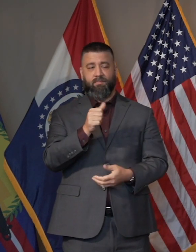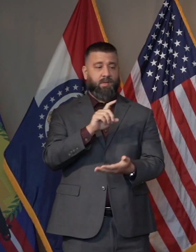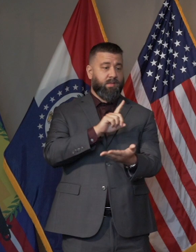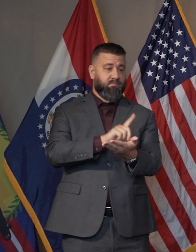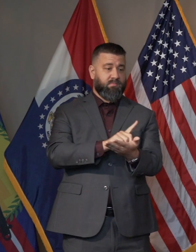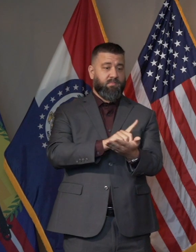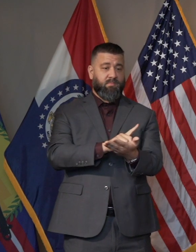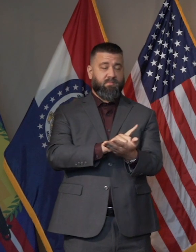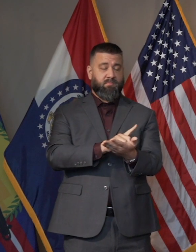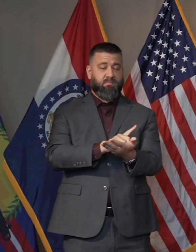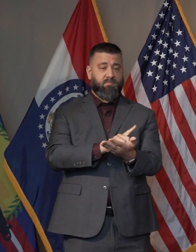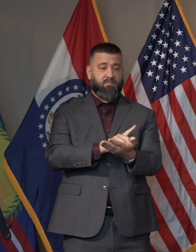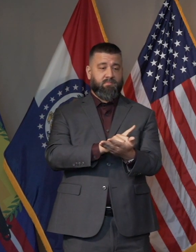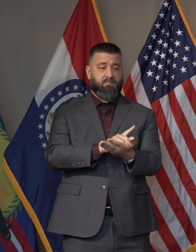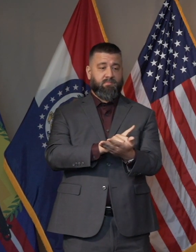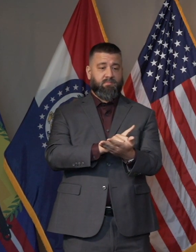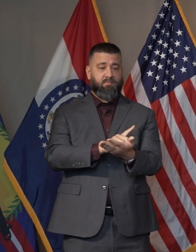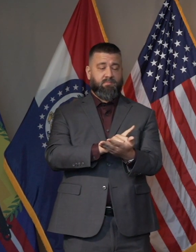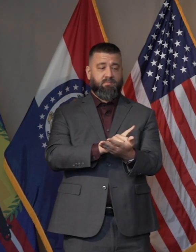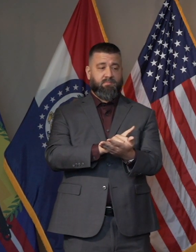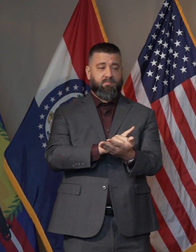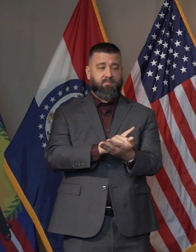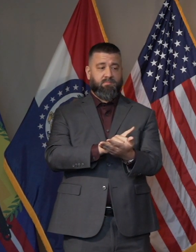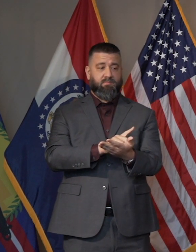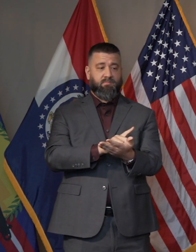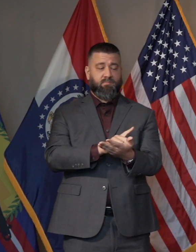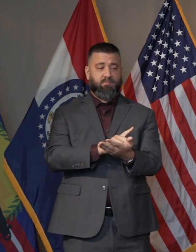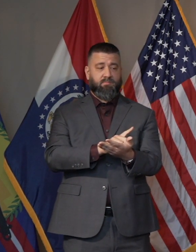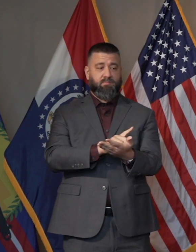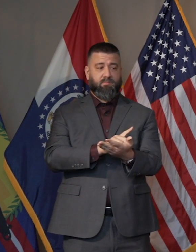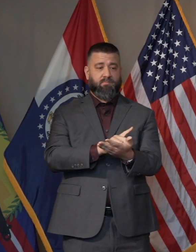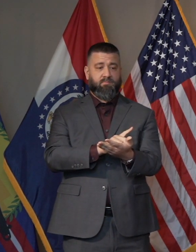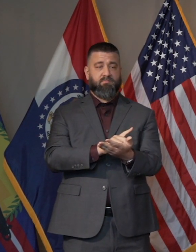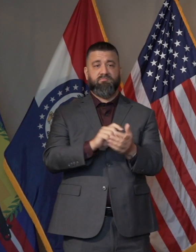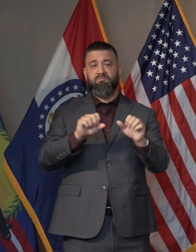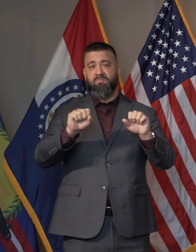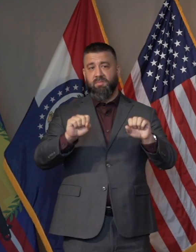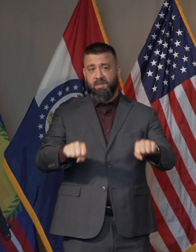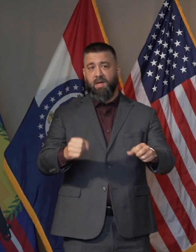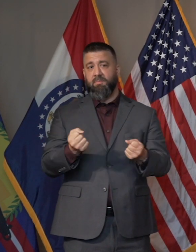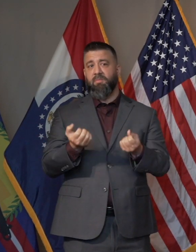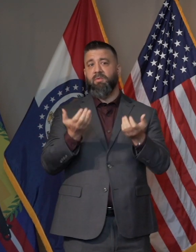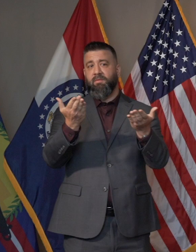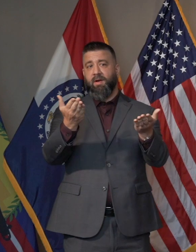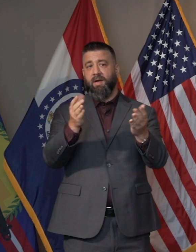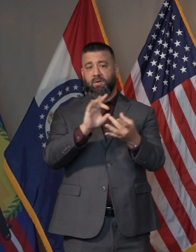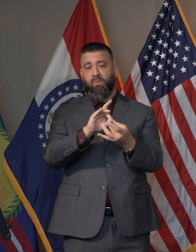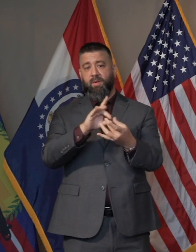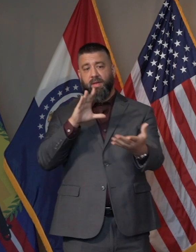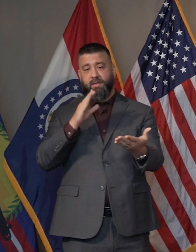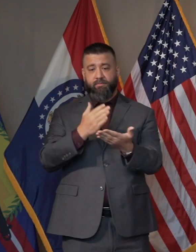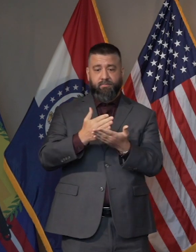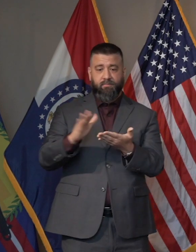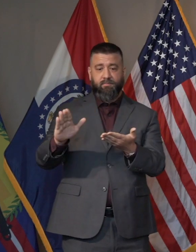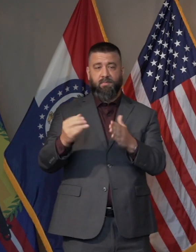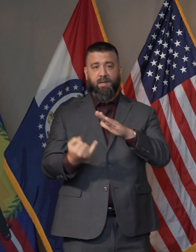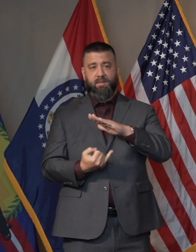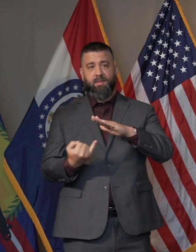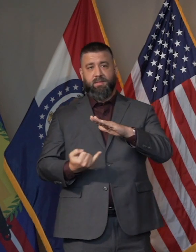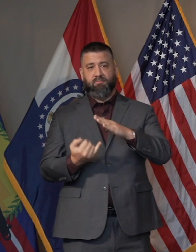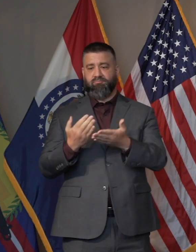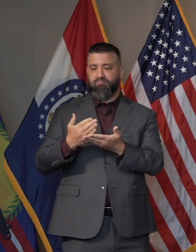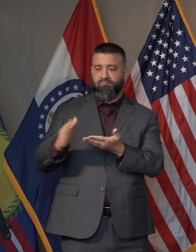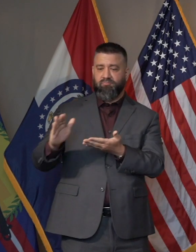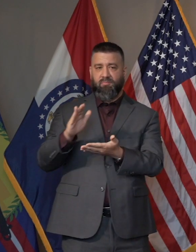Physicians are certainly now able to provide those release from isolation and release